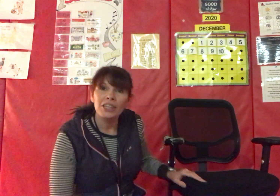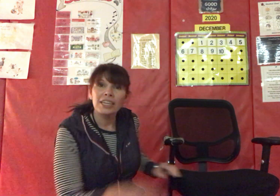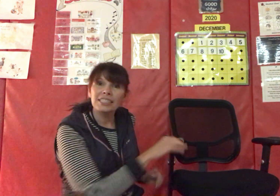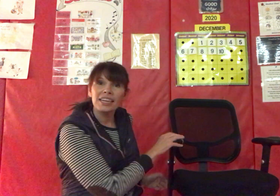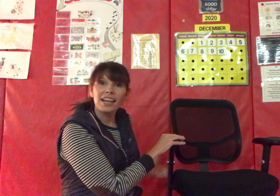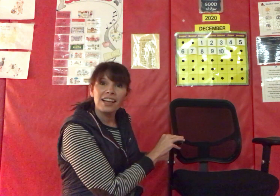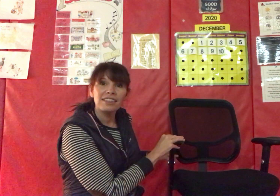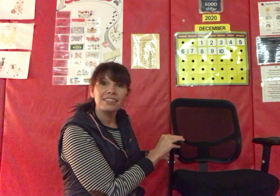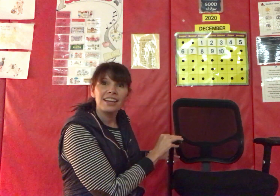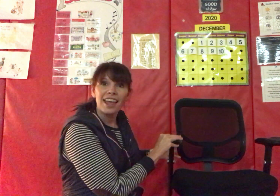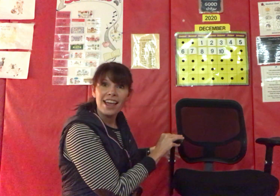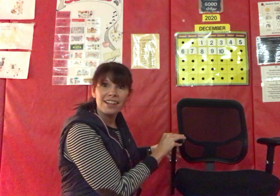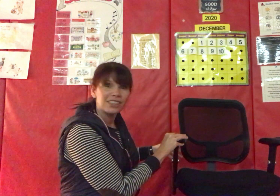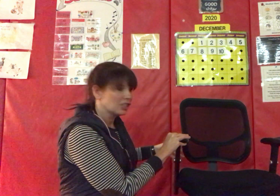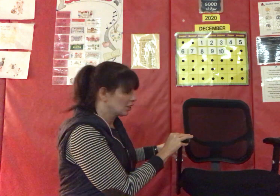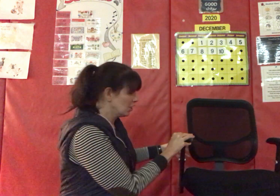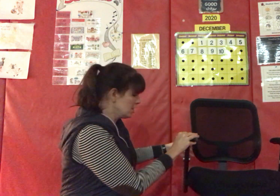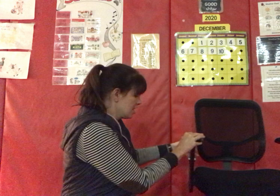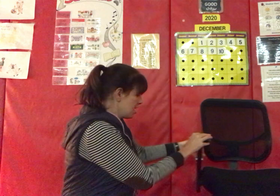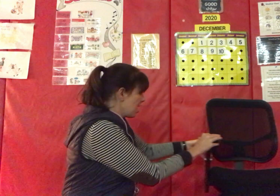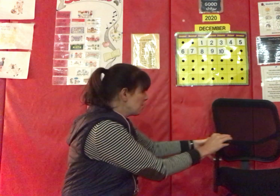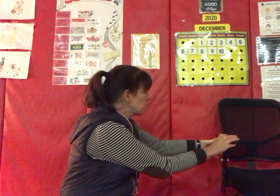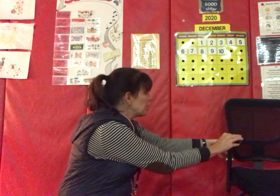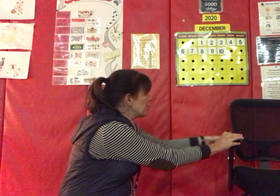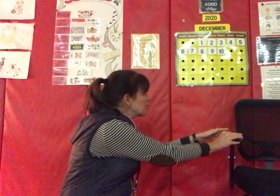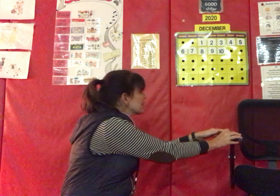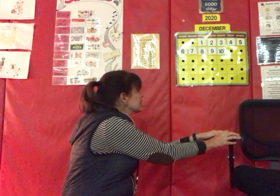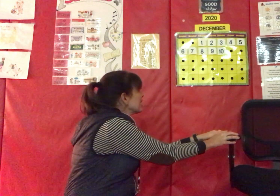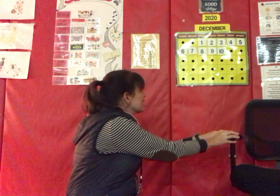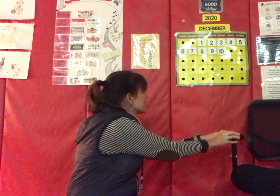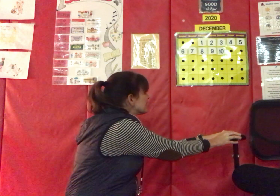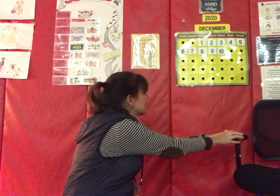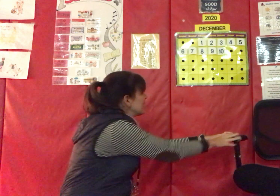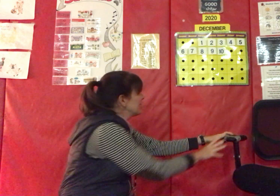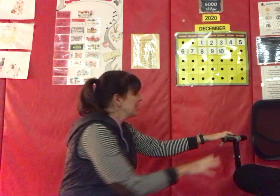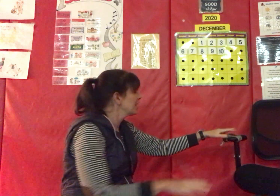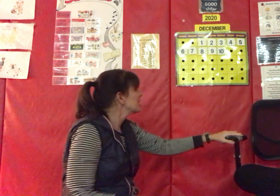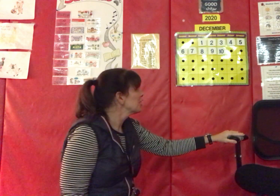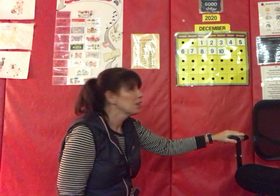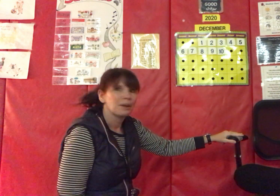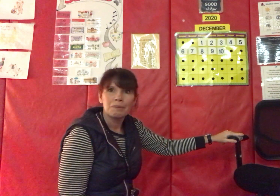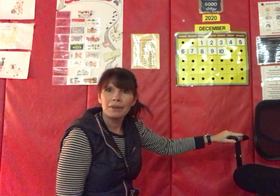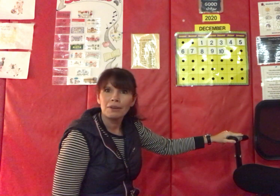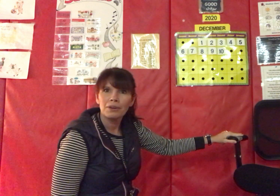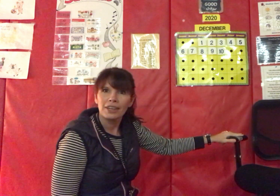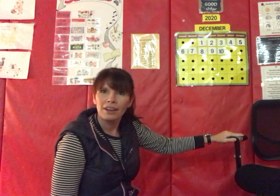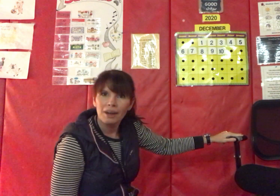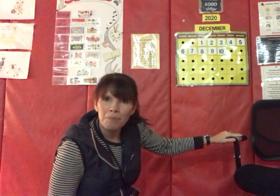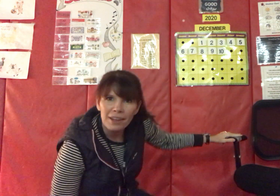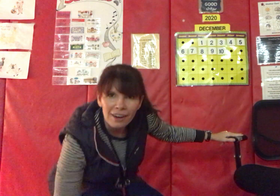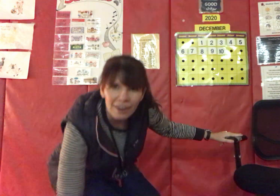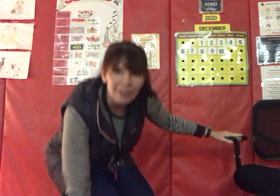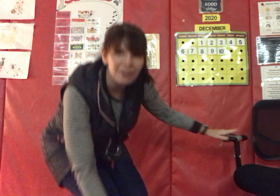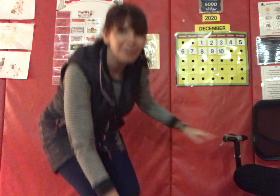look at today's calendar and figure out what the date is. Man, we're getting up there.